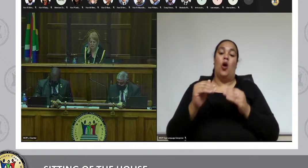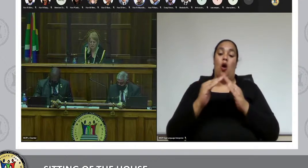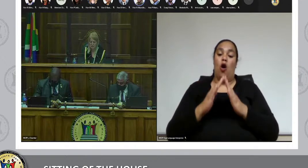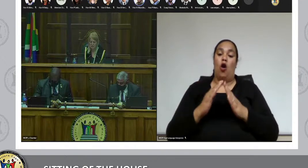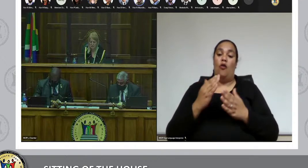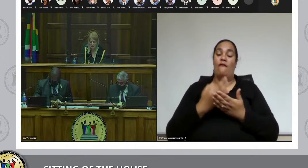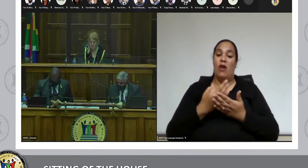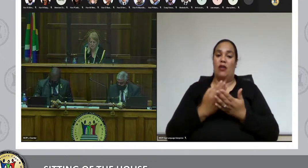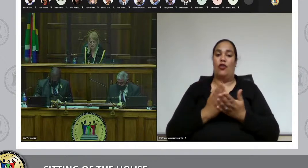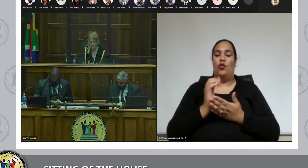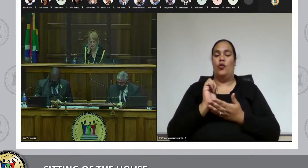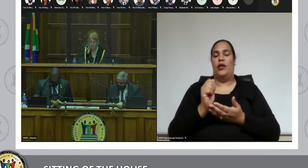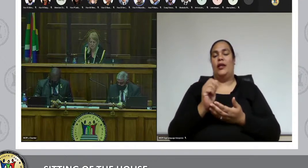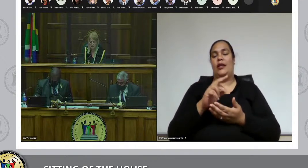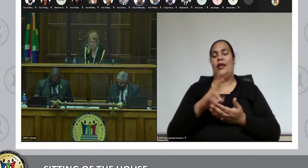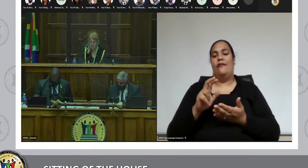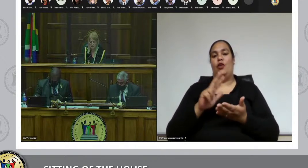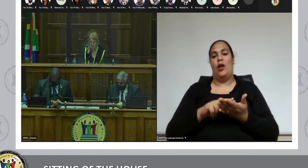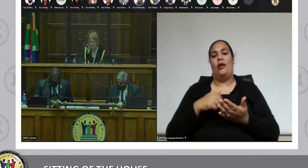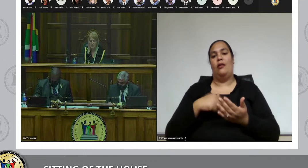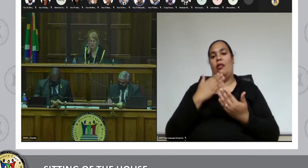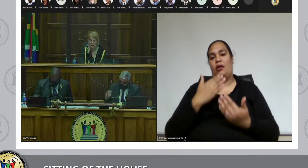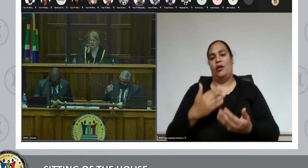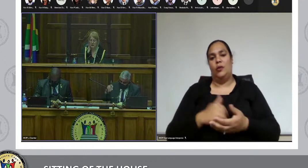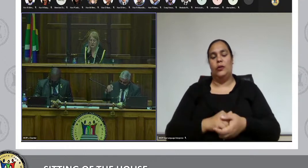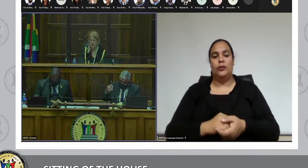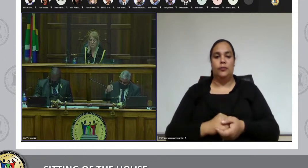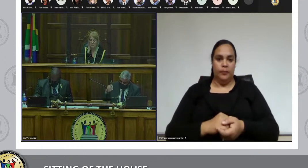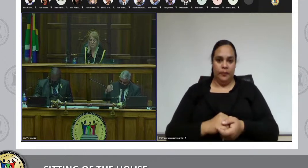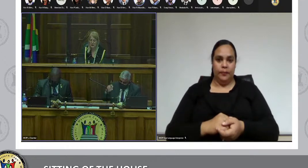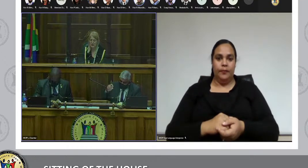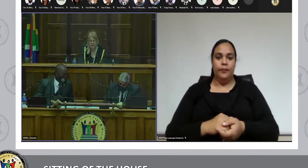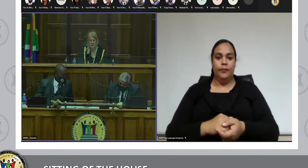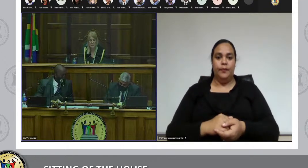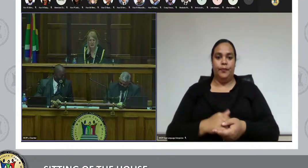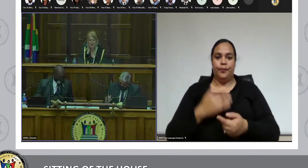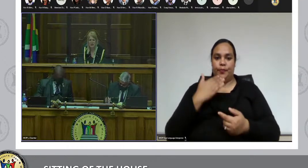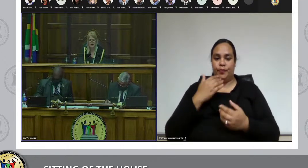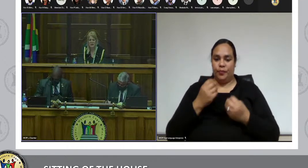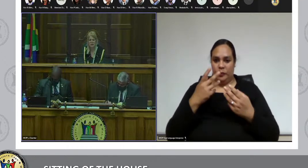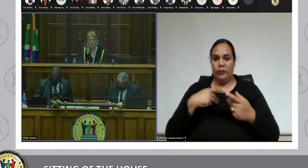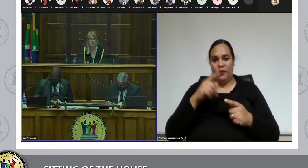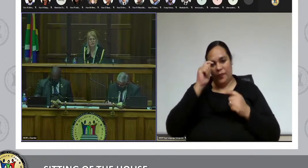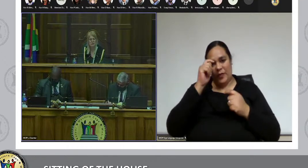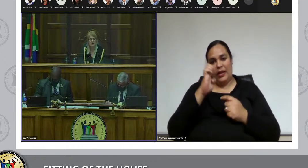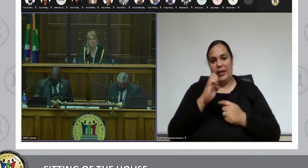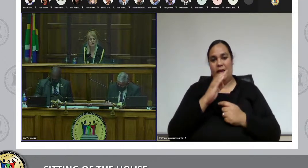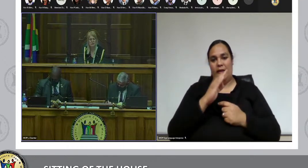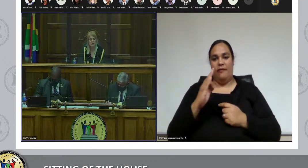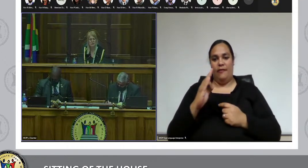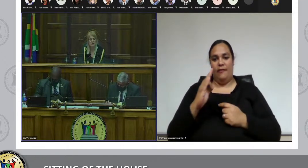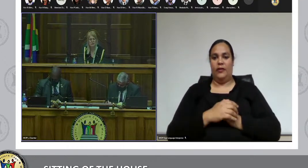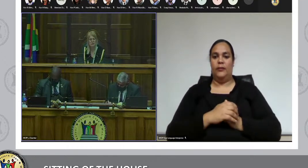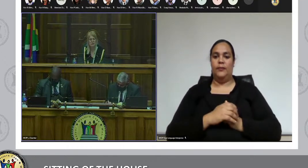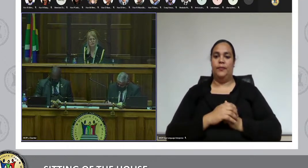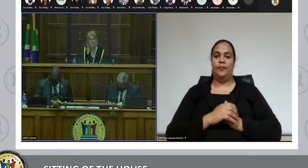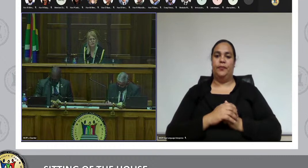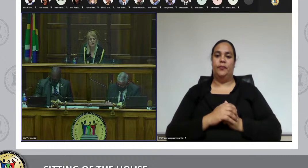this Division of Revenue Act. I thank you. Thank you very much. I recognize the EFF.